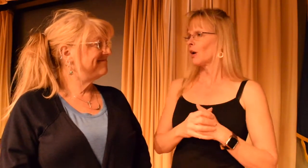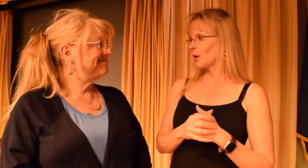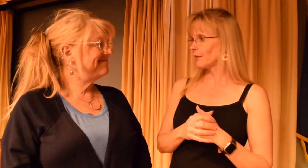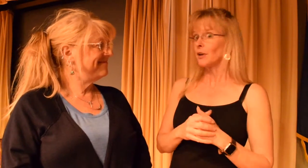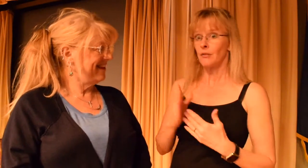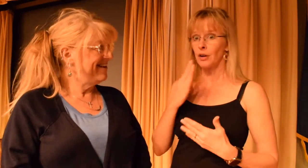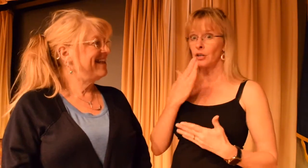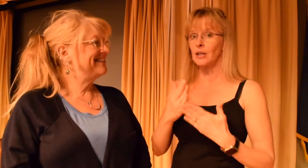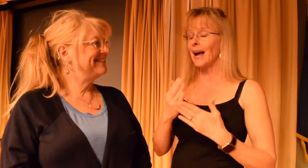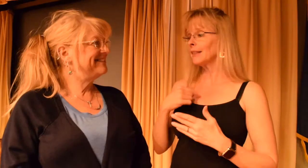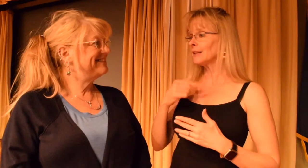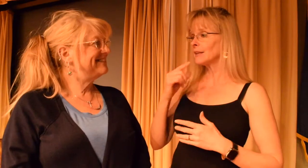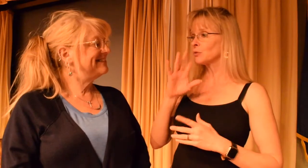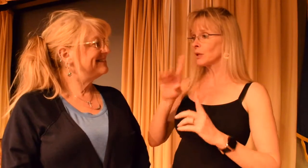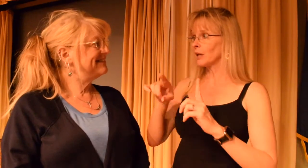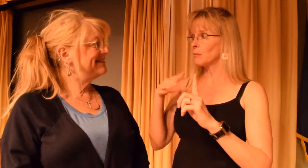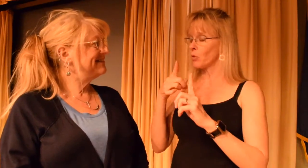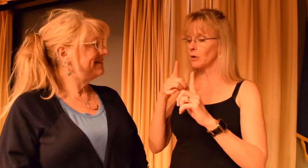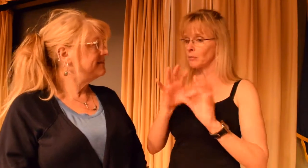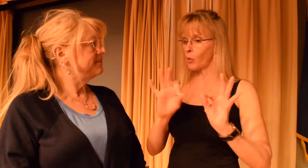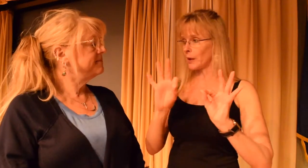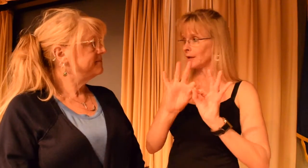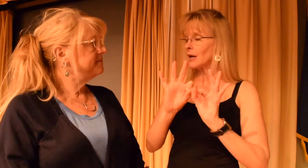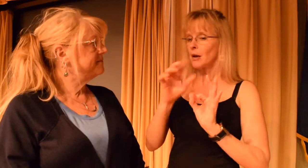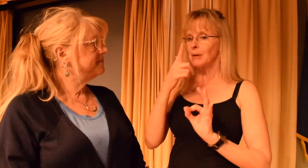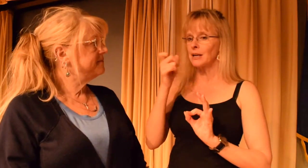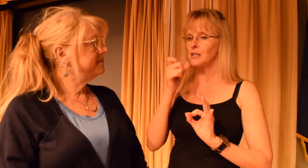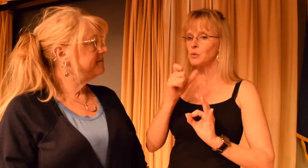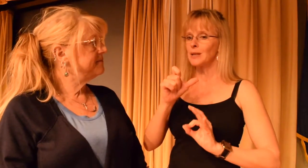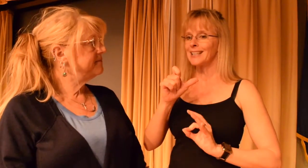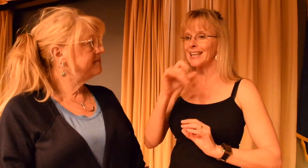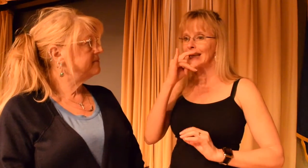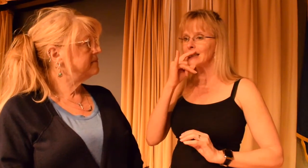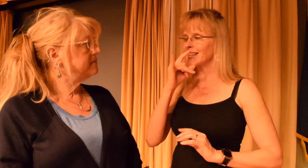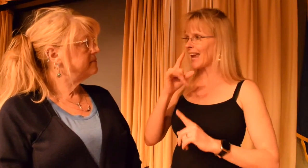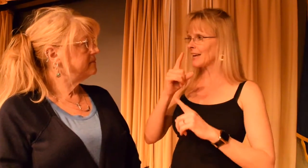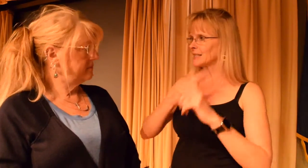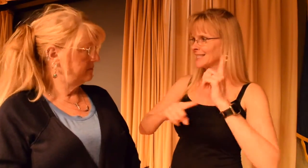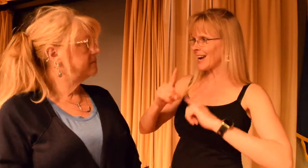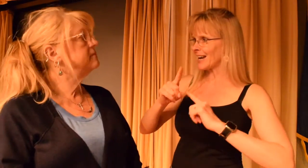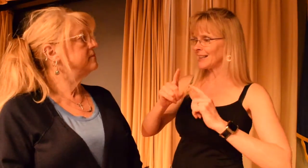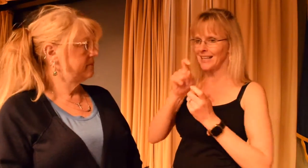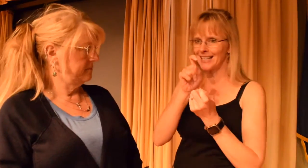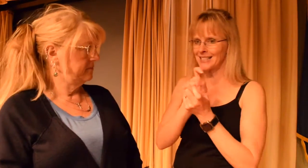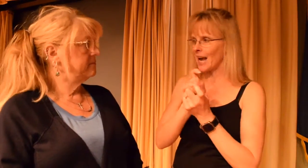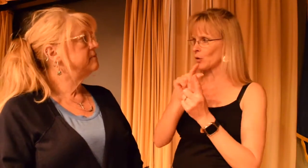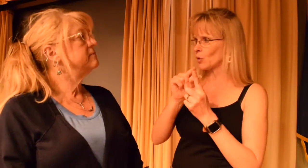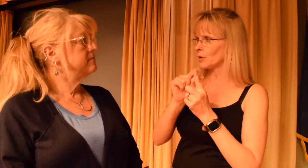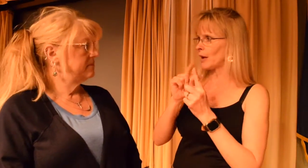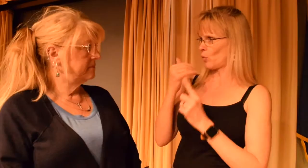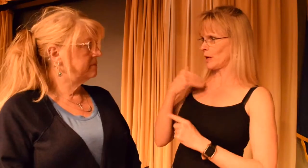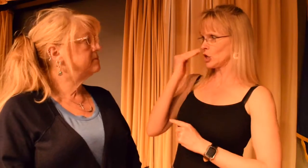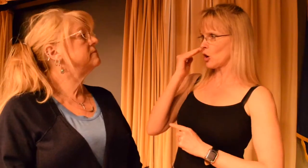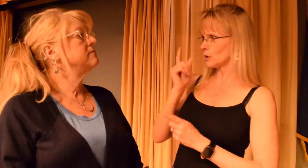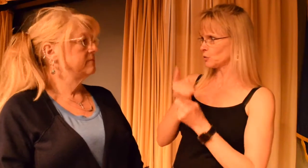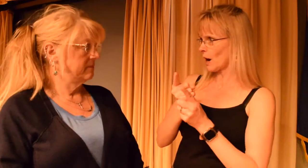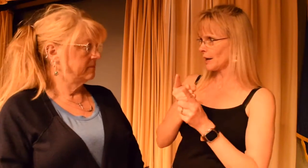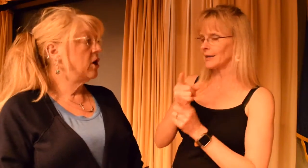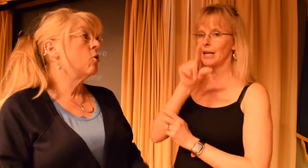Okay, very good. I think that's really important point, because when kids can't sign the exact word that we know is right, like or